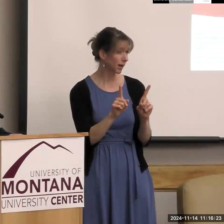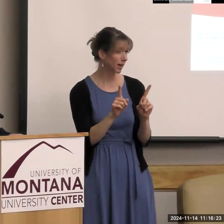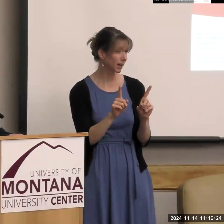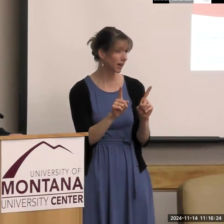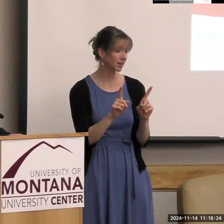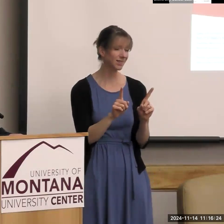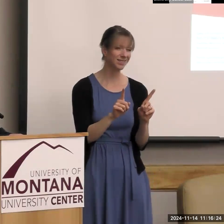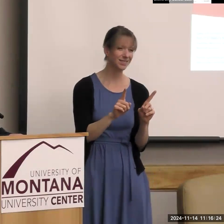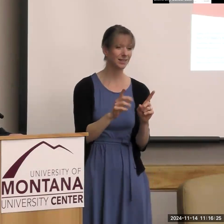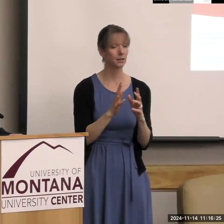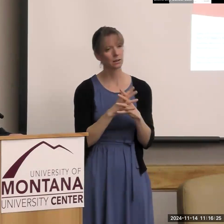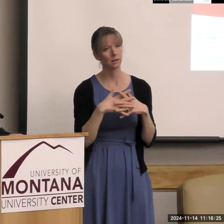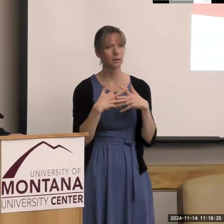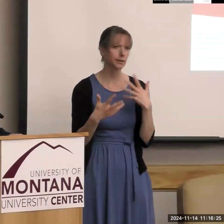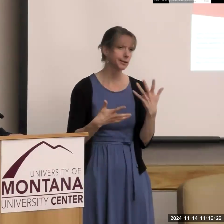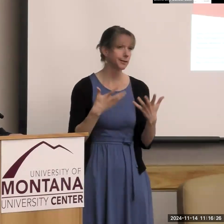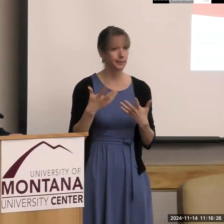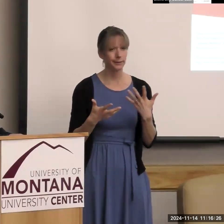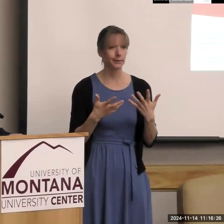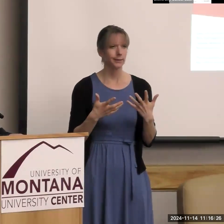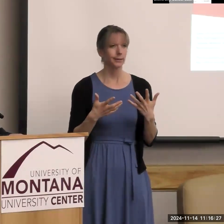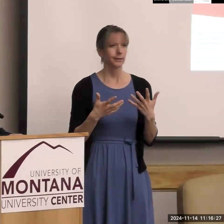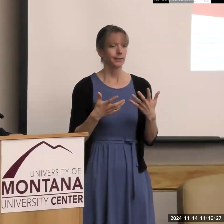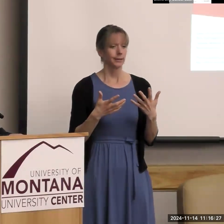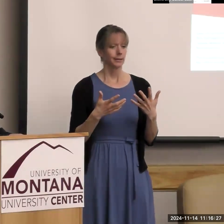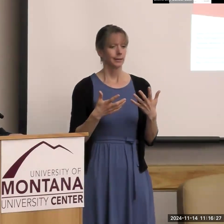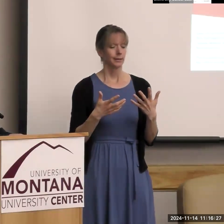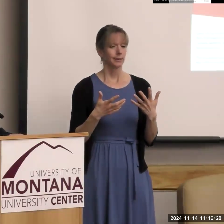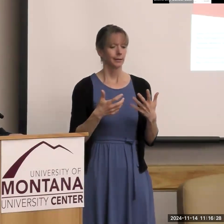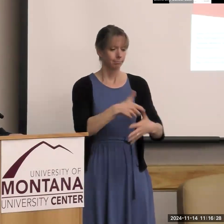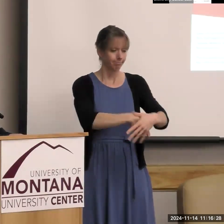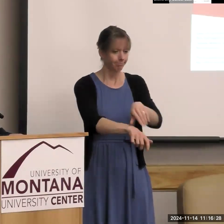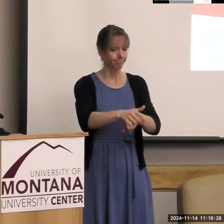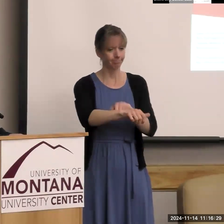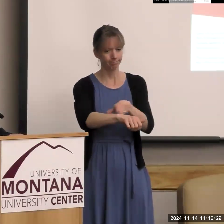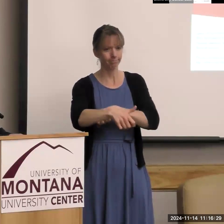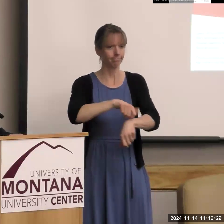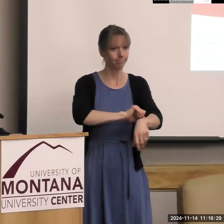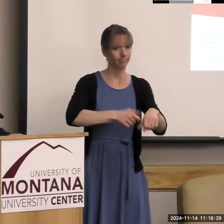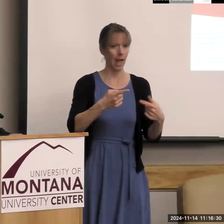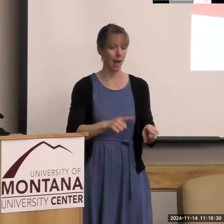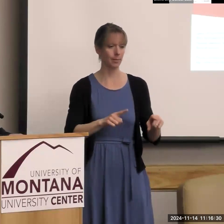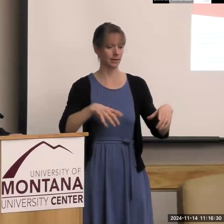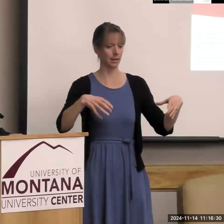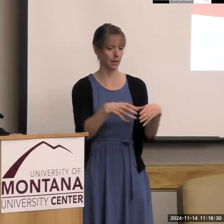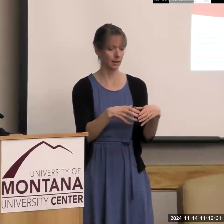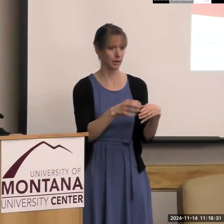think it's the action happens at that unit level, but depends on